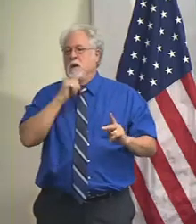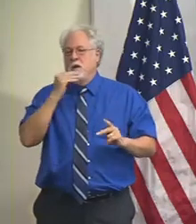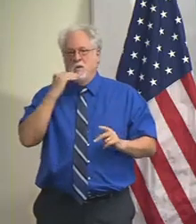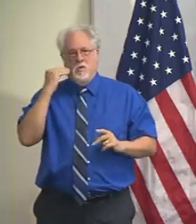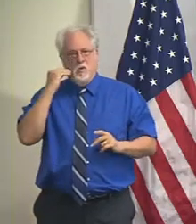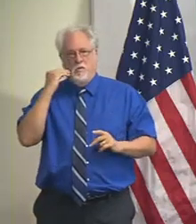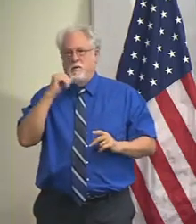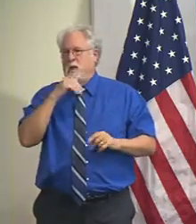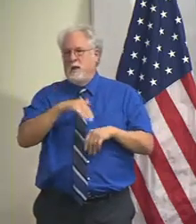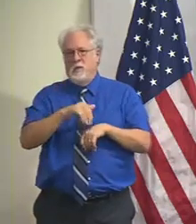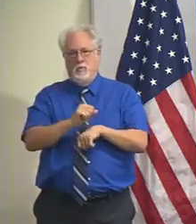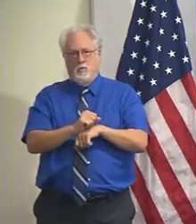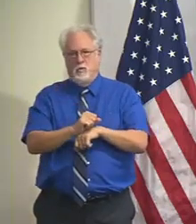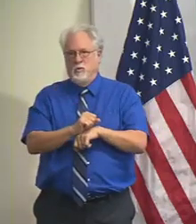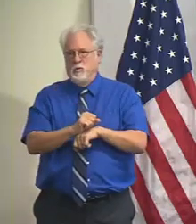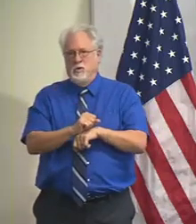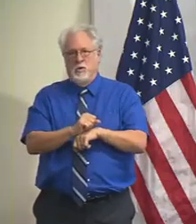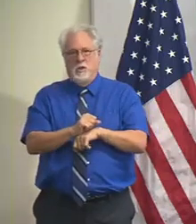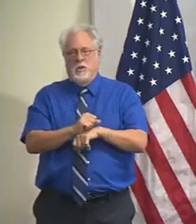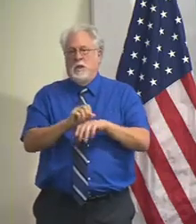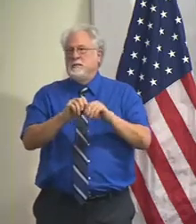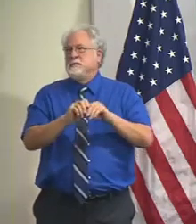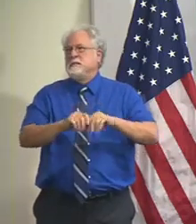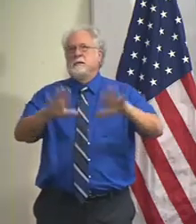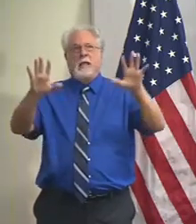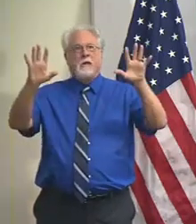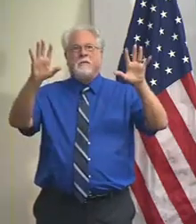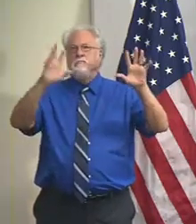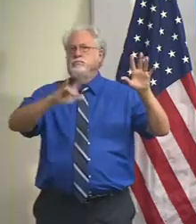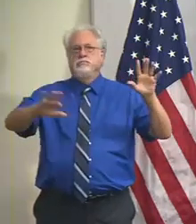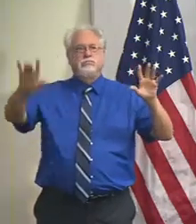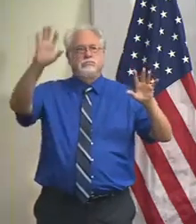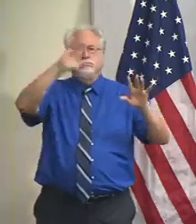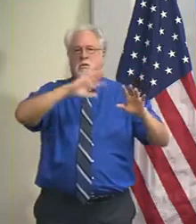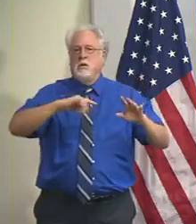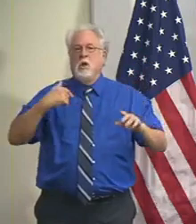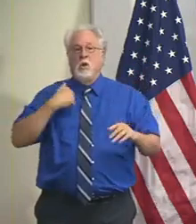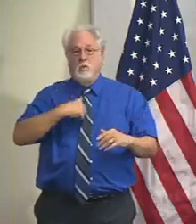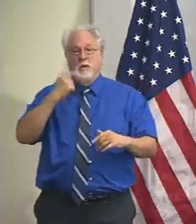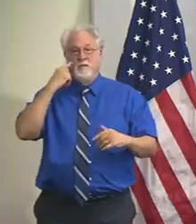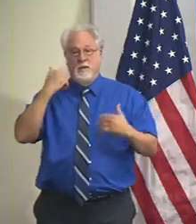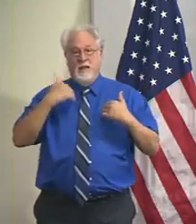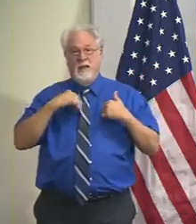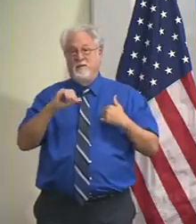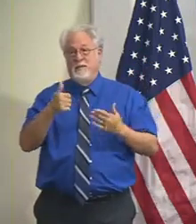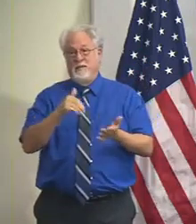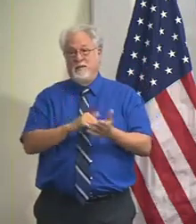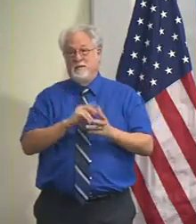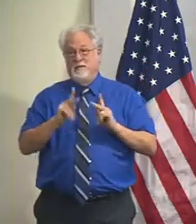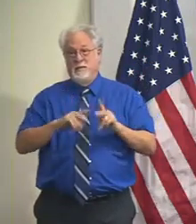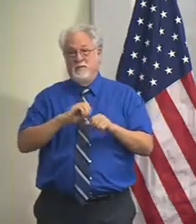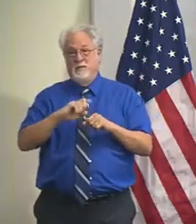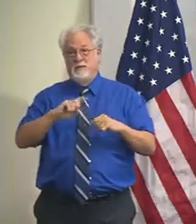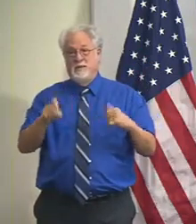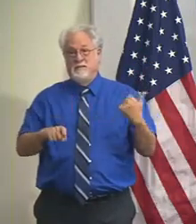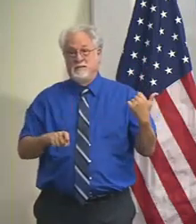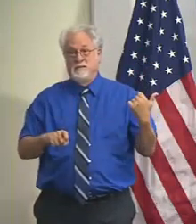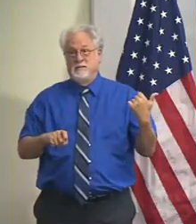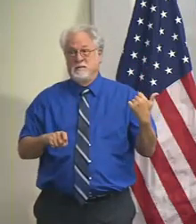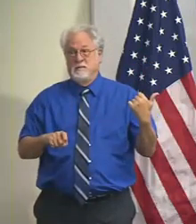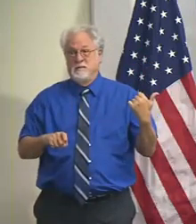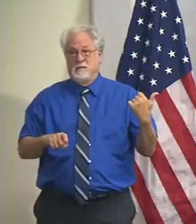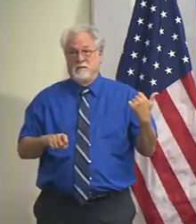home. They're not at work. They're scattered here, there, and yonder. We think we may have 10,000 people in Texas at